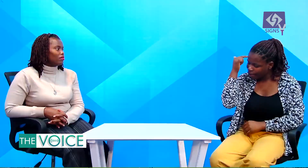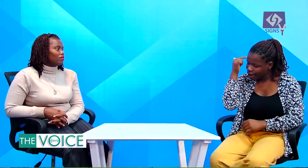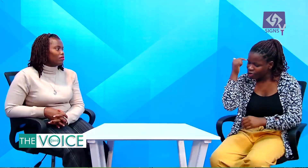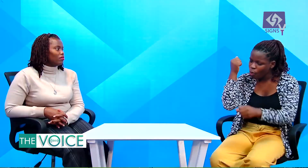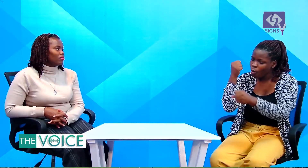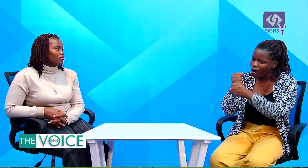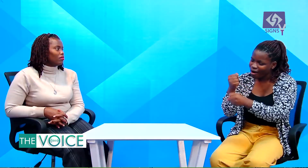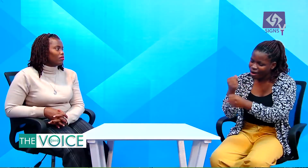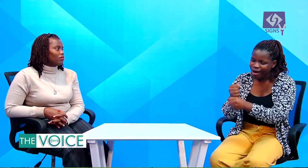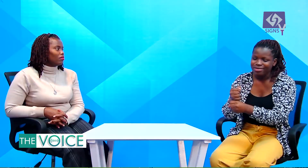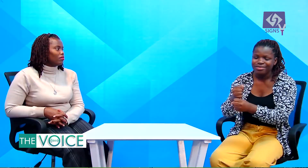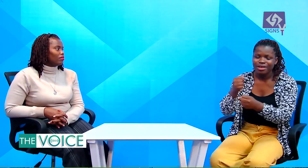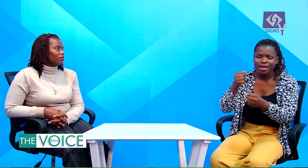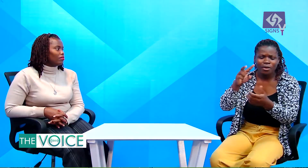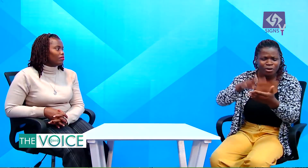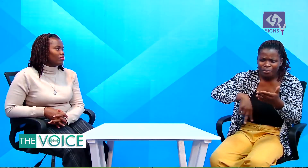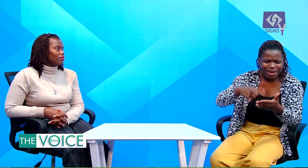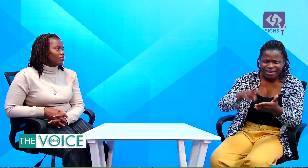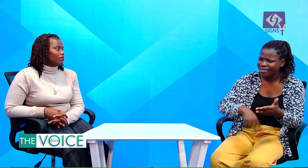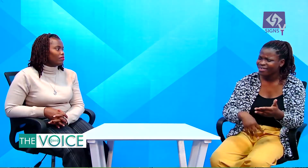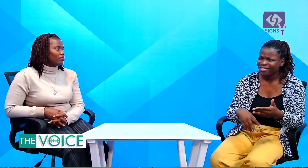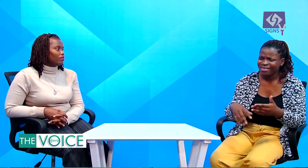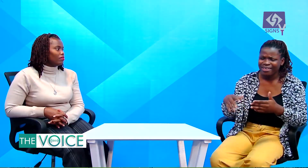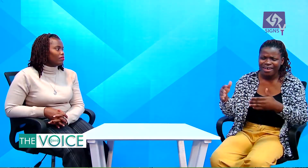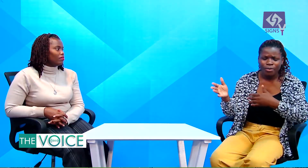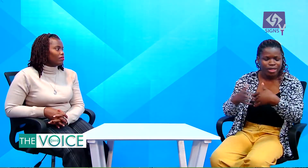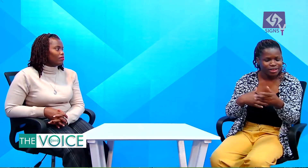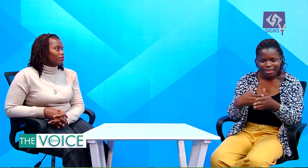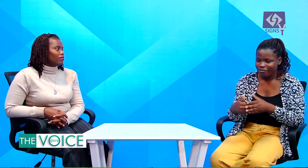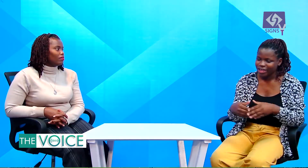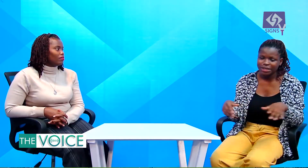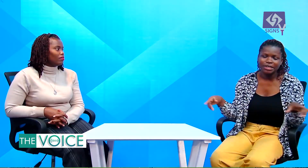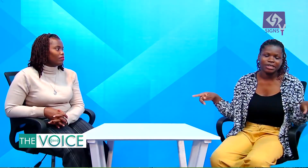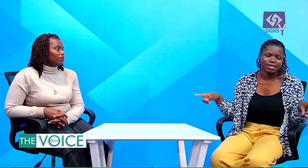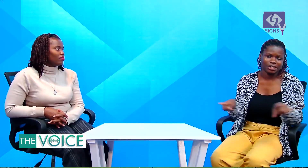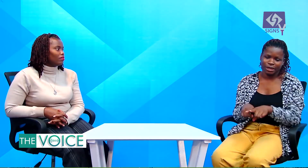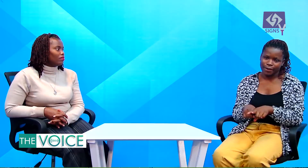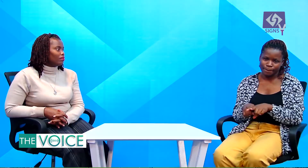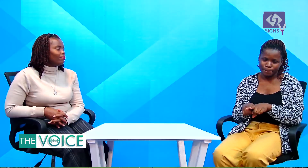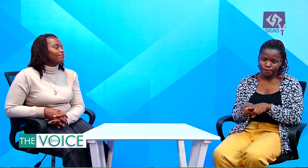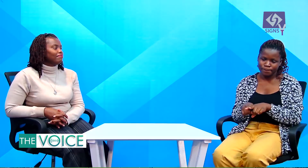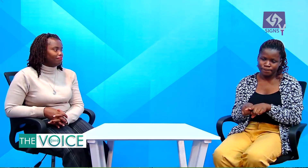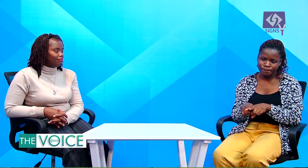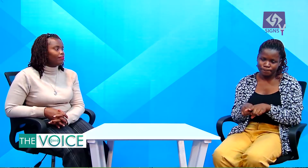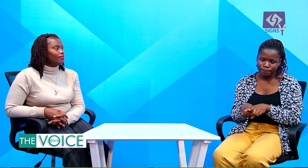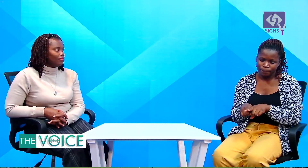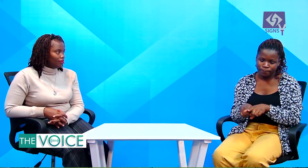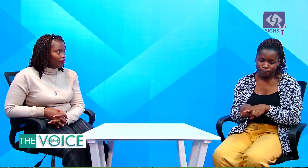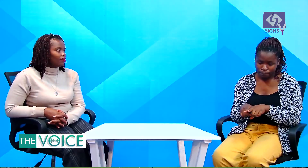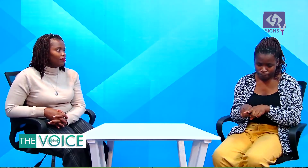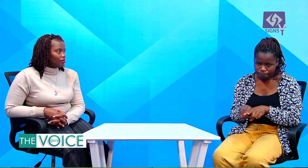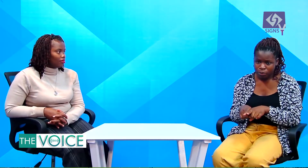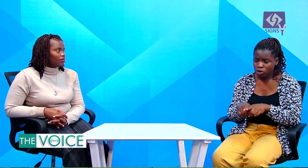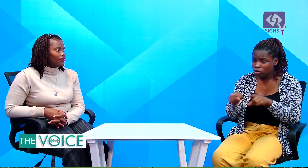In everything that, in our minds, we can do everything, we can read, we can do anything in a similar way to other